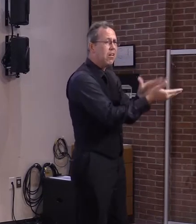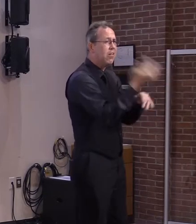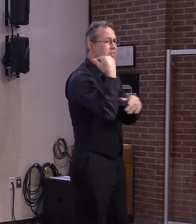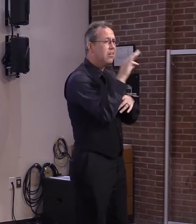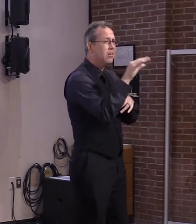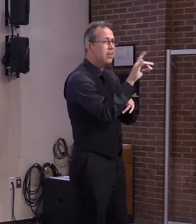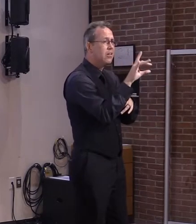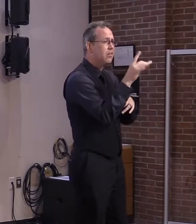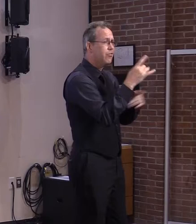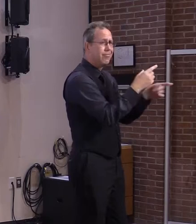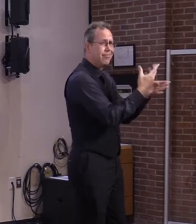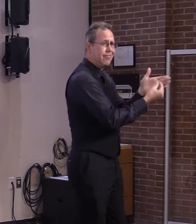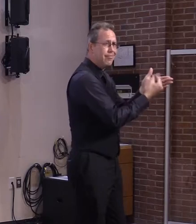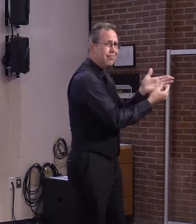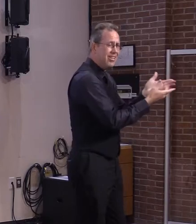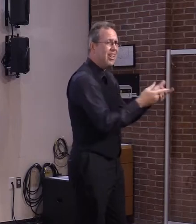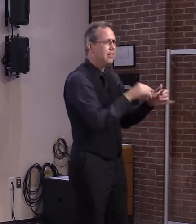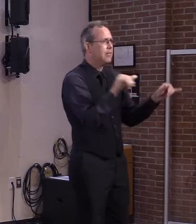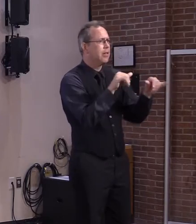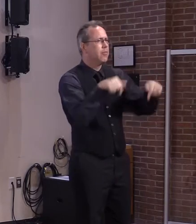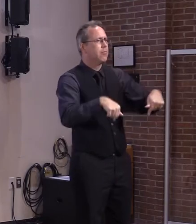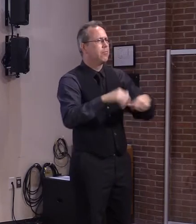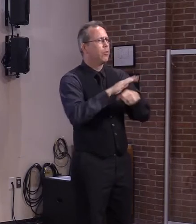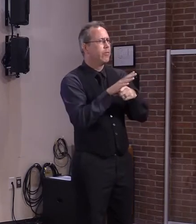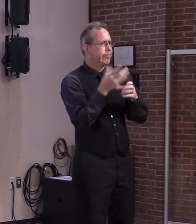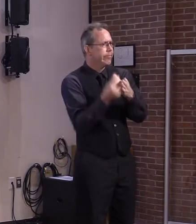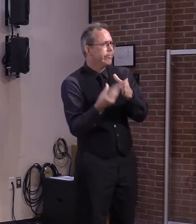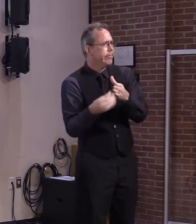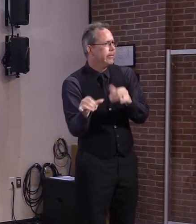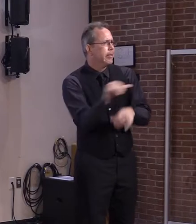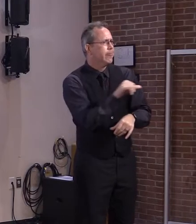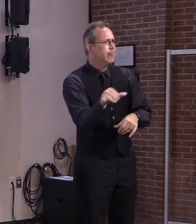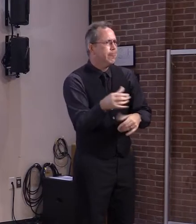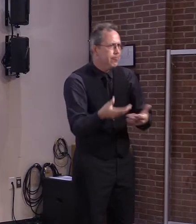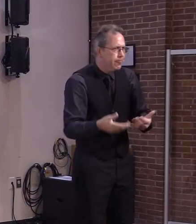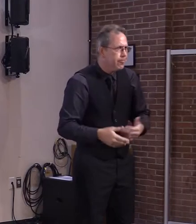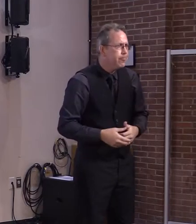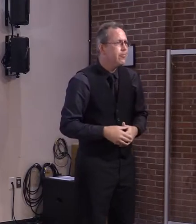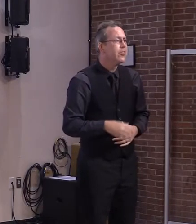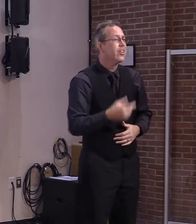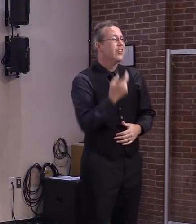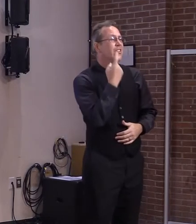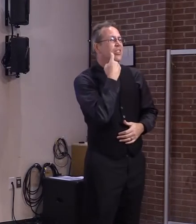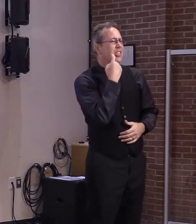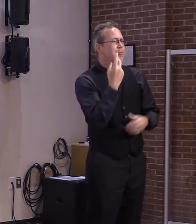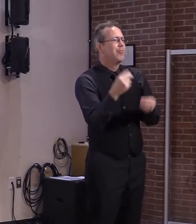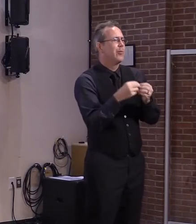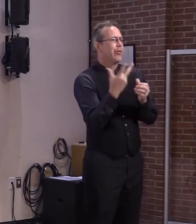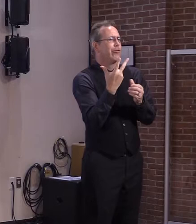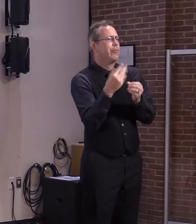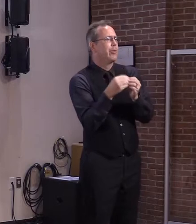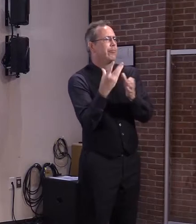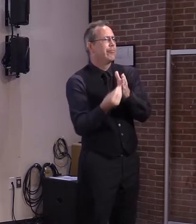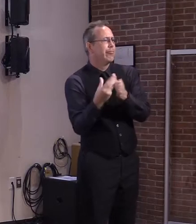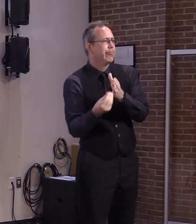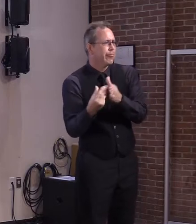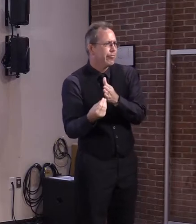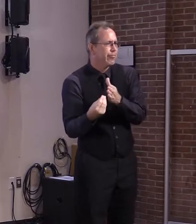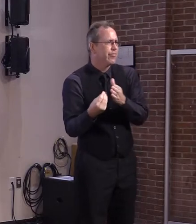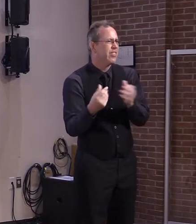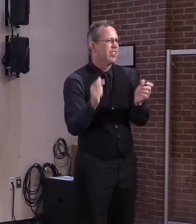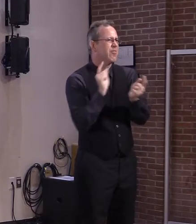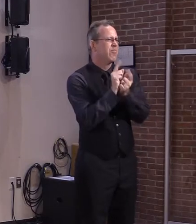3 additional fatalities, bringing our total over 300. But I think it's important for all of us to remember where